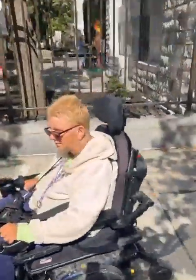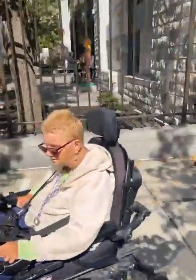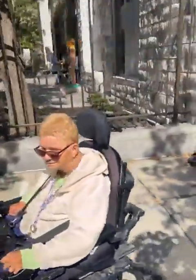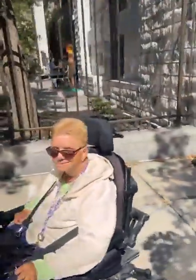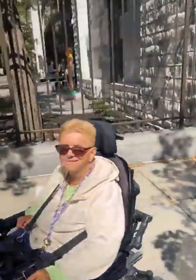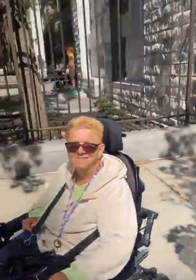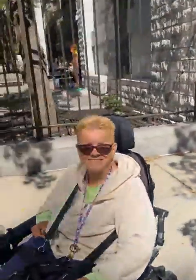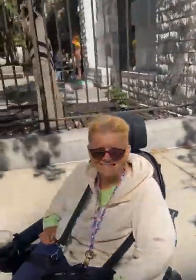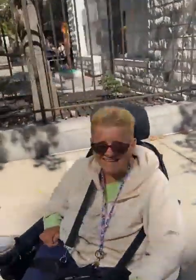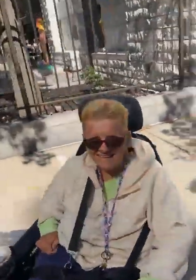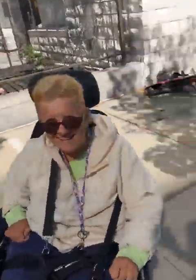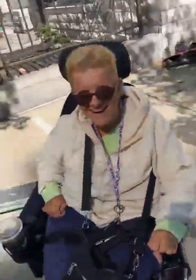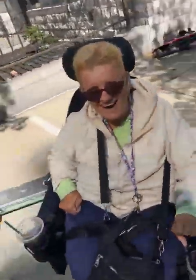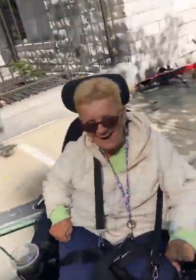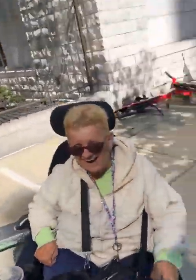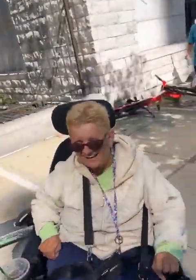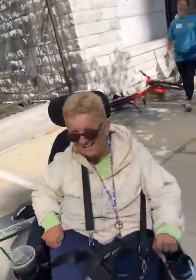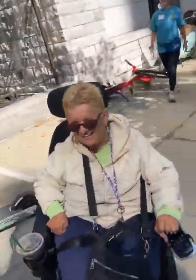What do you say, Kimberly?